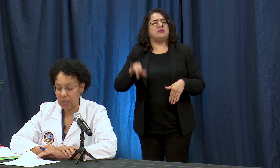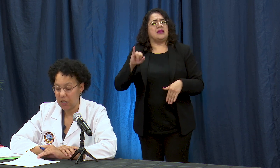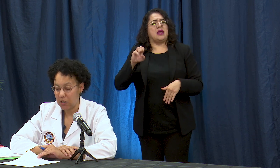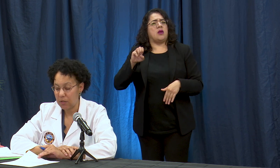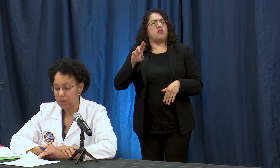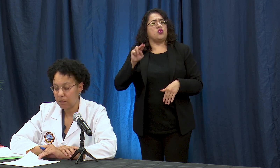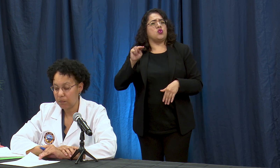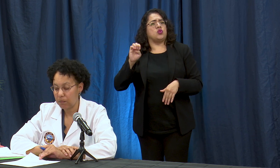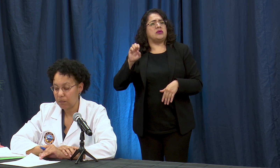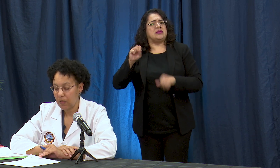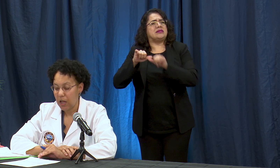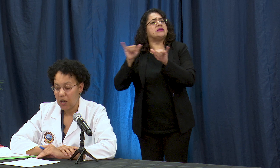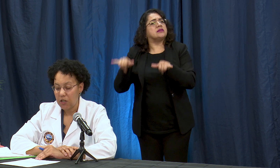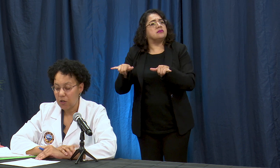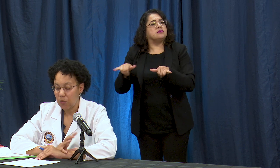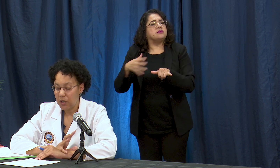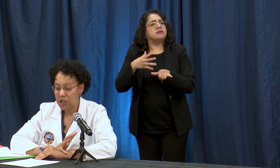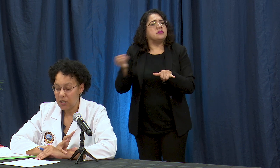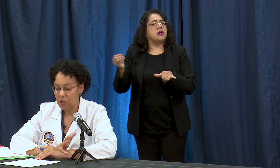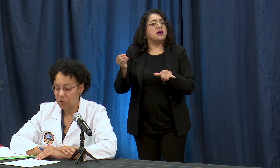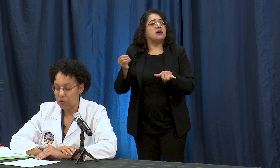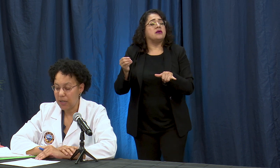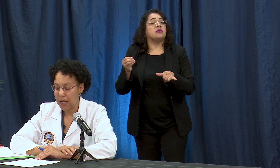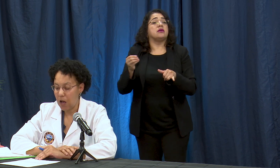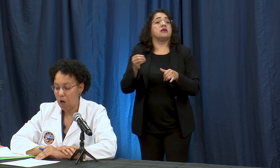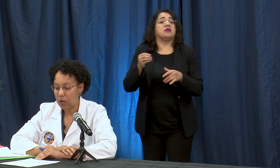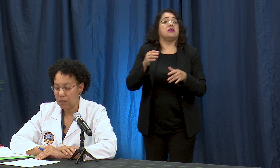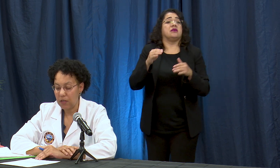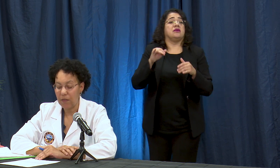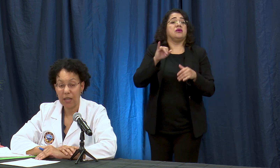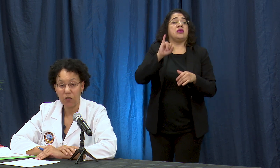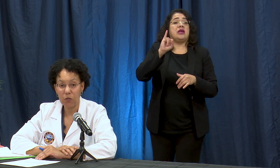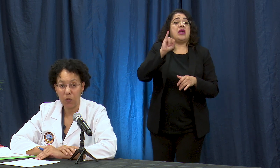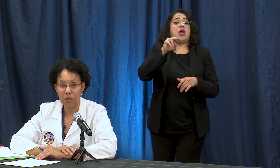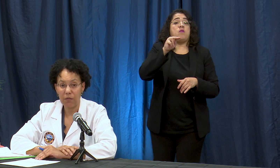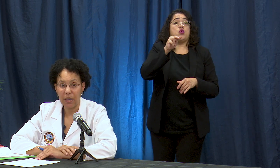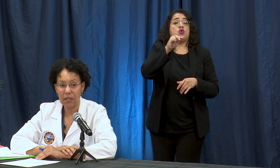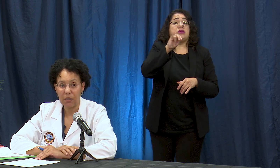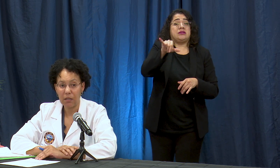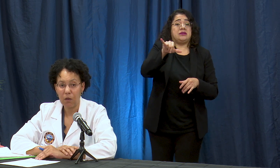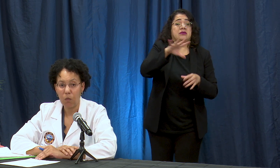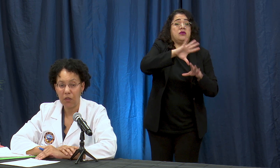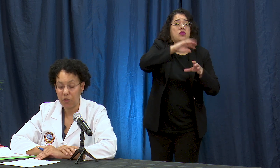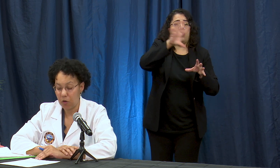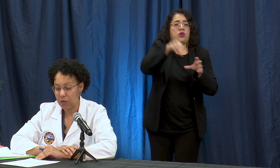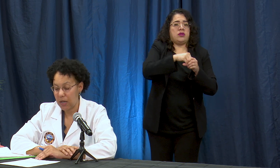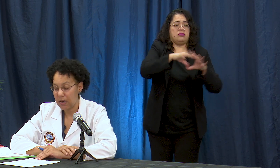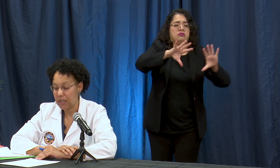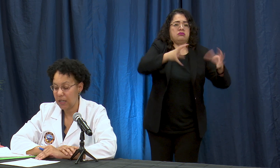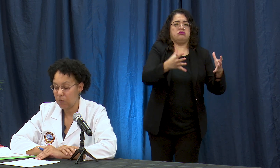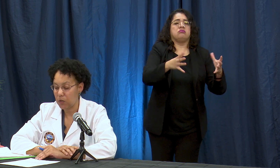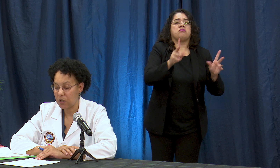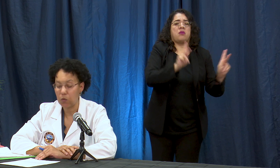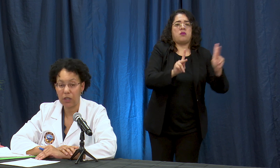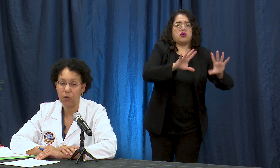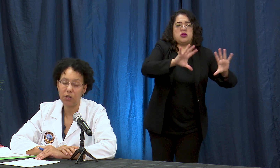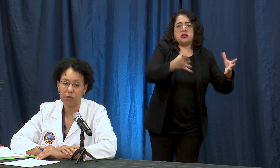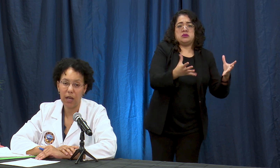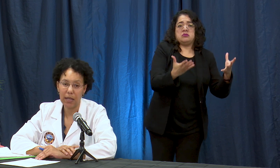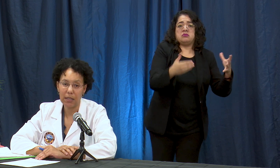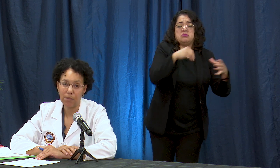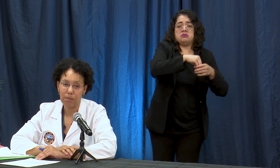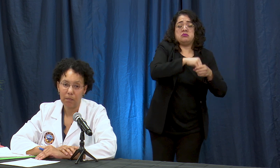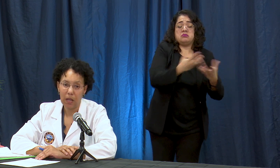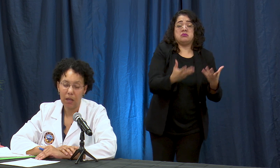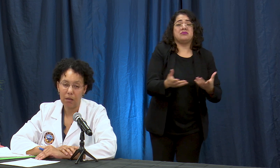in a population. So we just don't know yet how all of these factors will affect whether COVID-19 risk will decrease